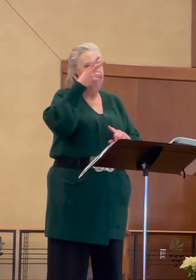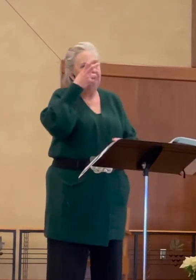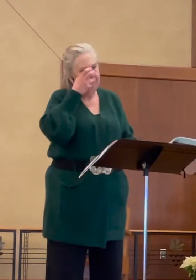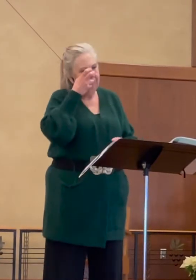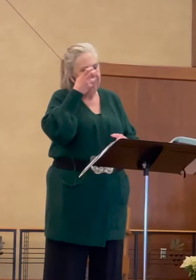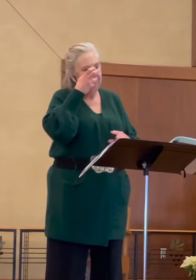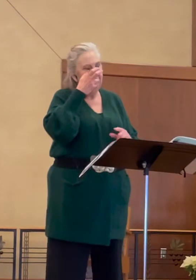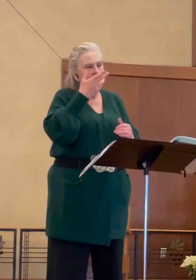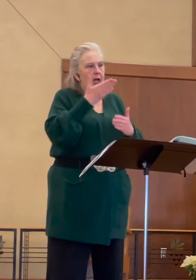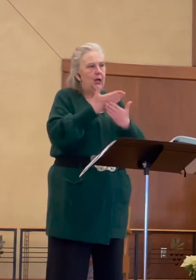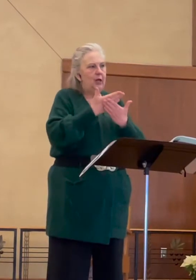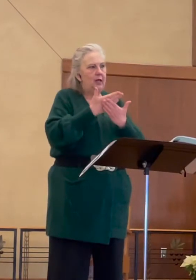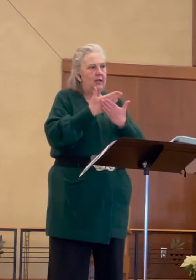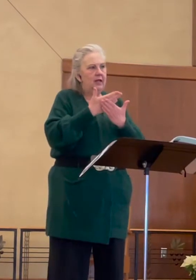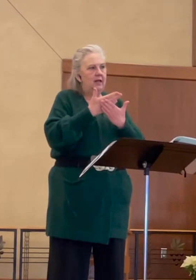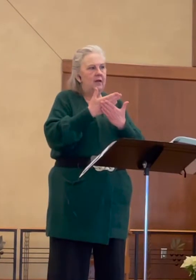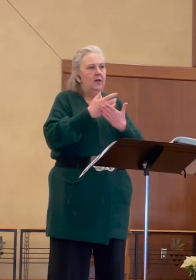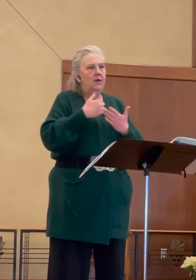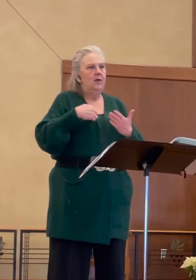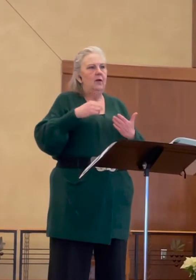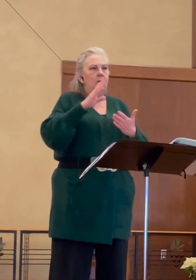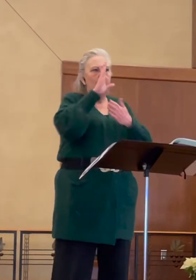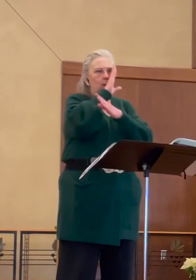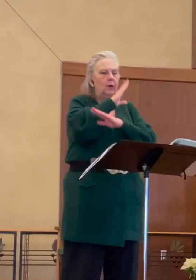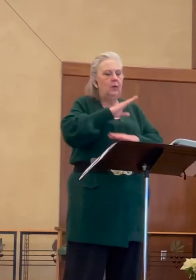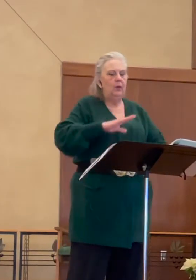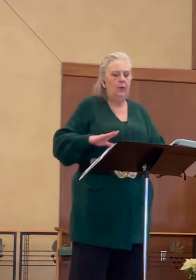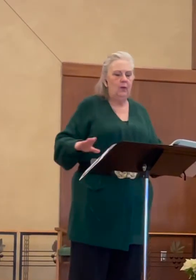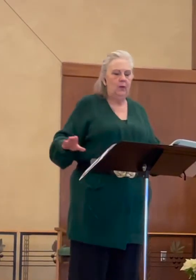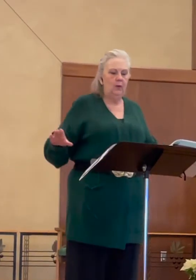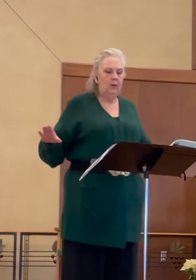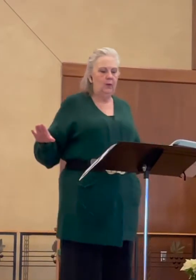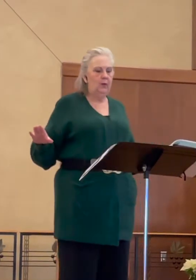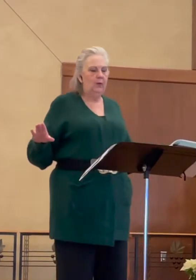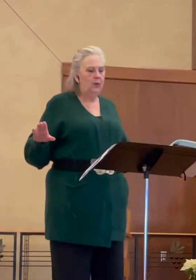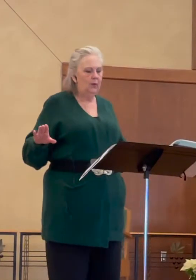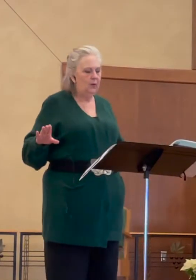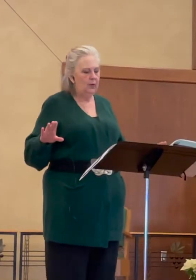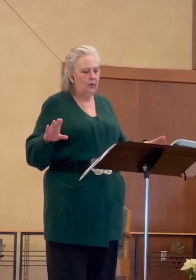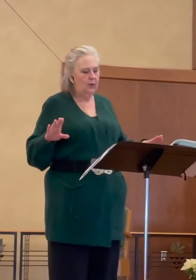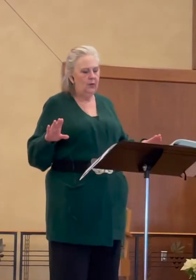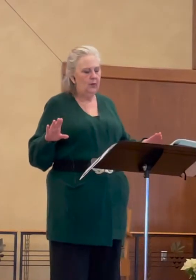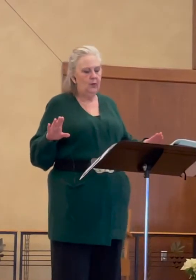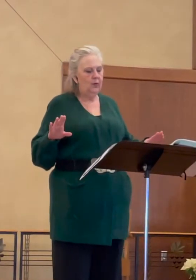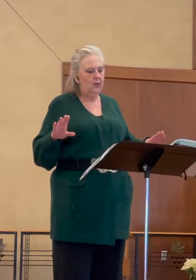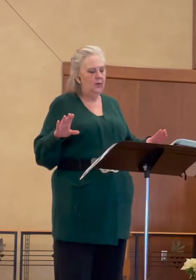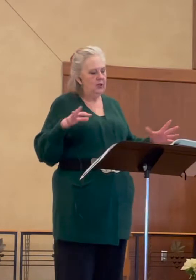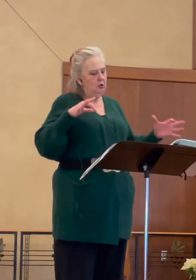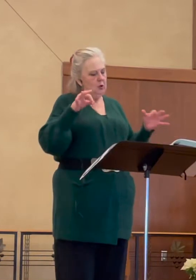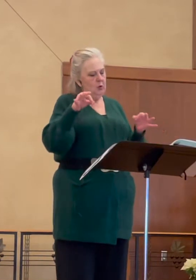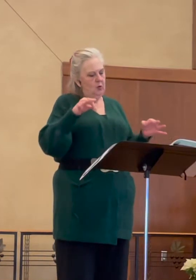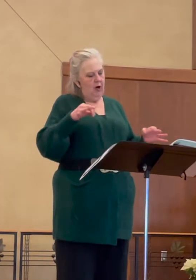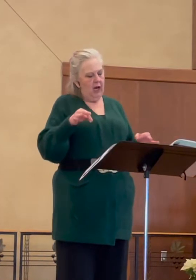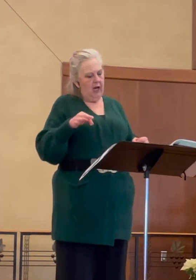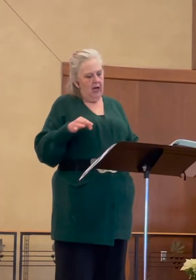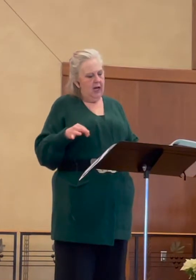in solemn stillness. We looked at this third verse, which describes what life is like in